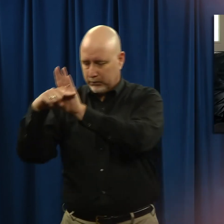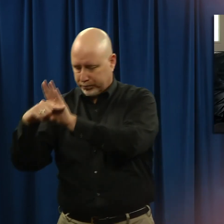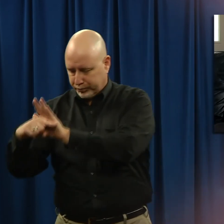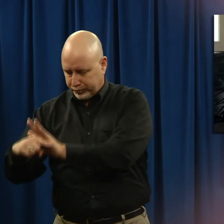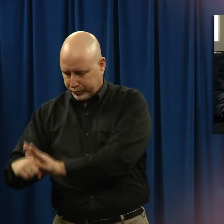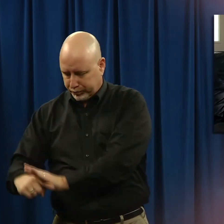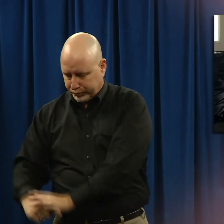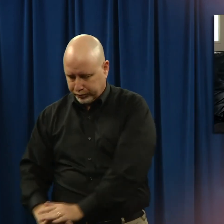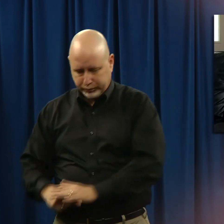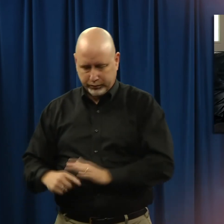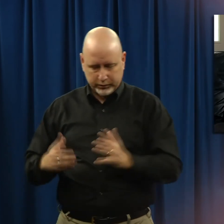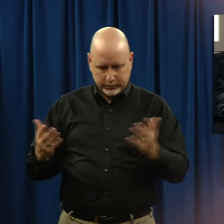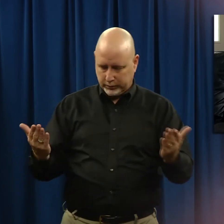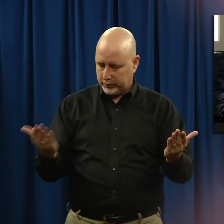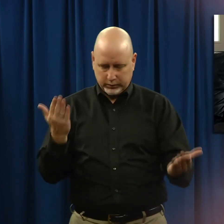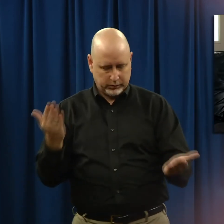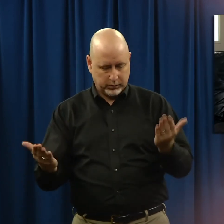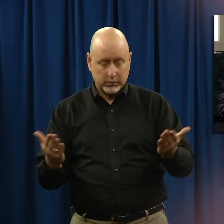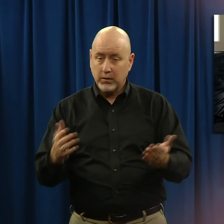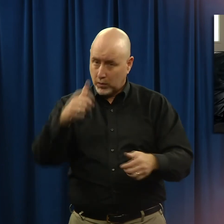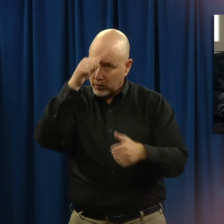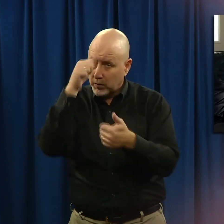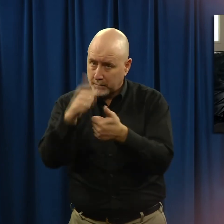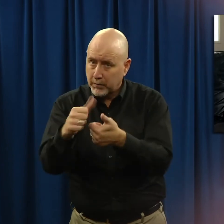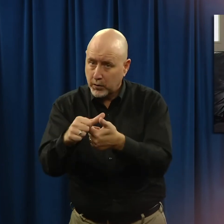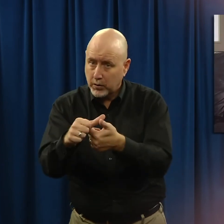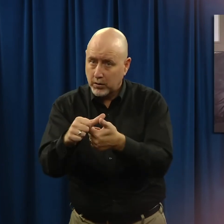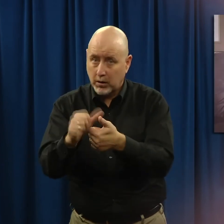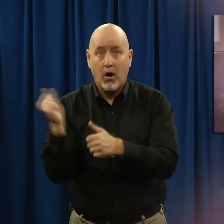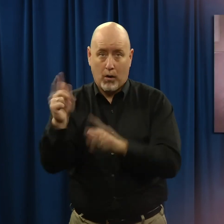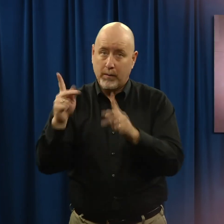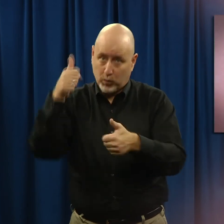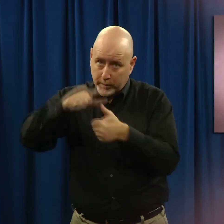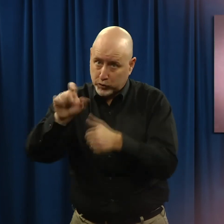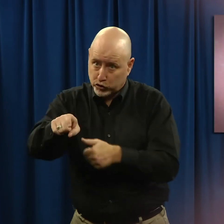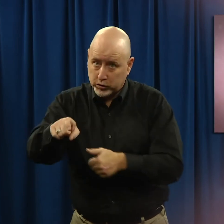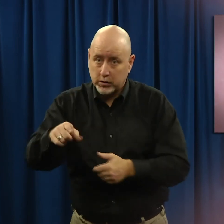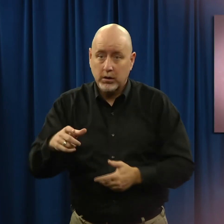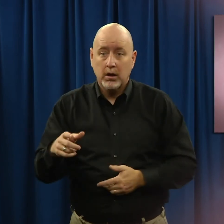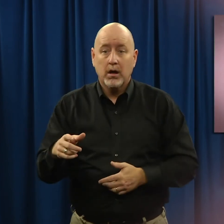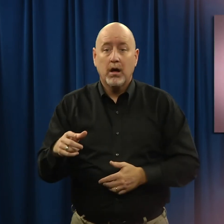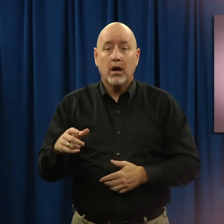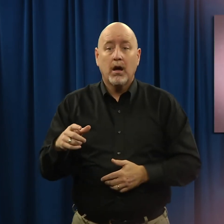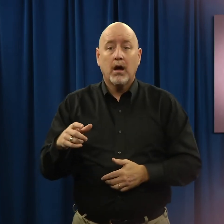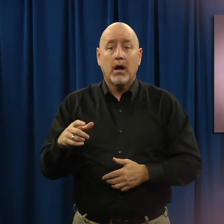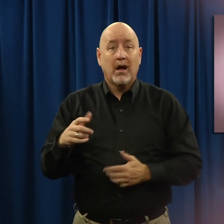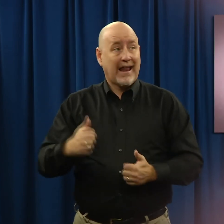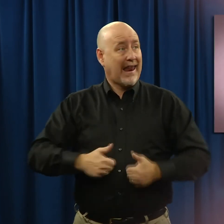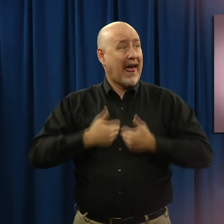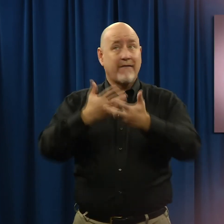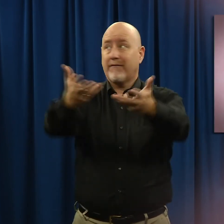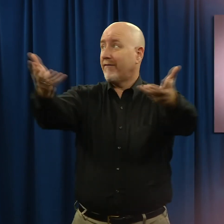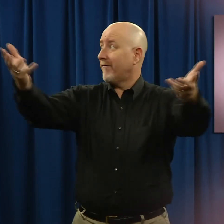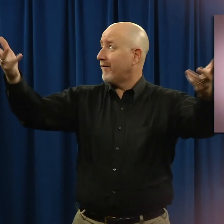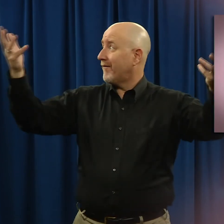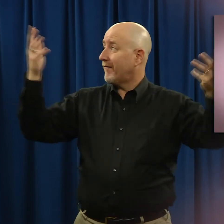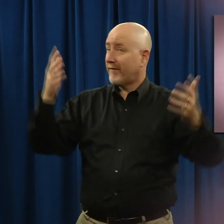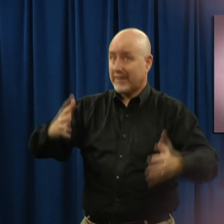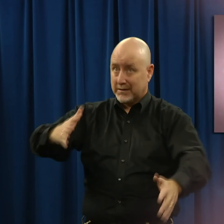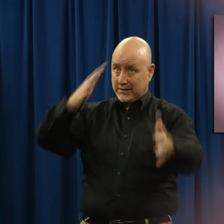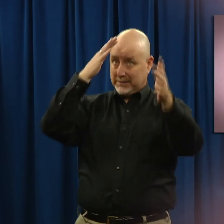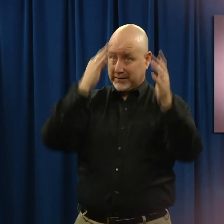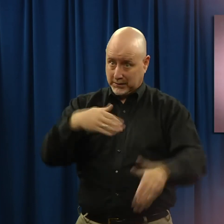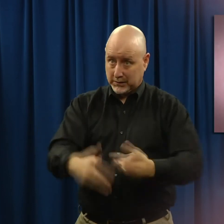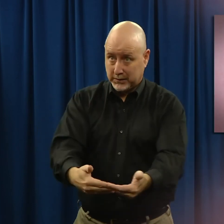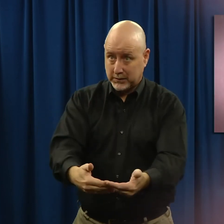adverse consequences. And you need to remember, as we all do, that nothing in this life that we choose to